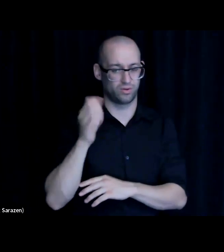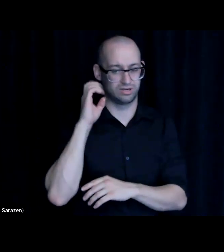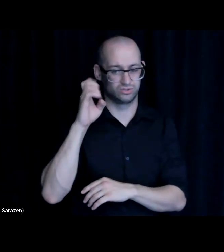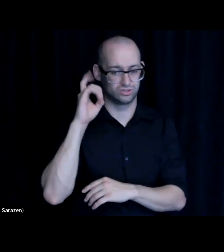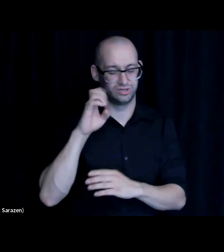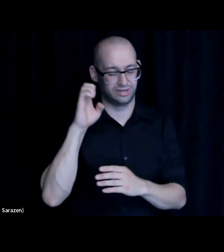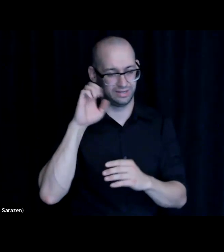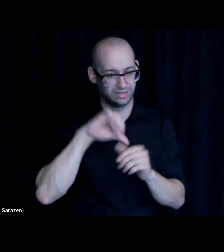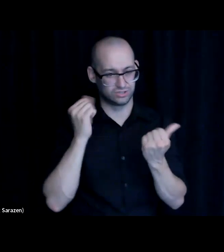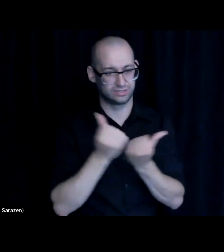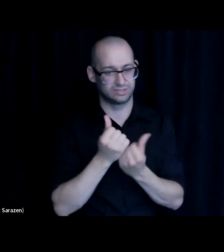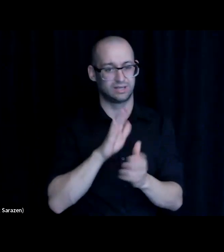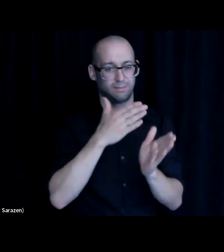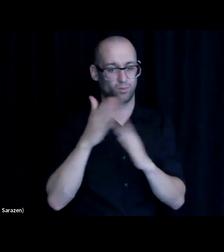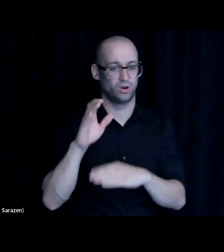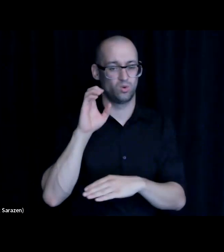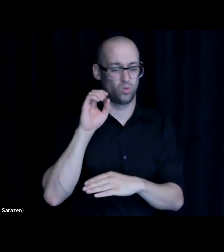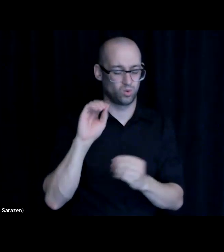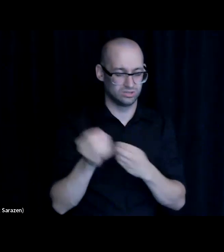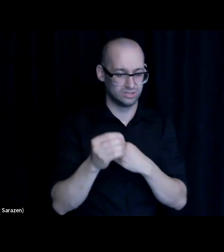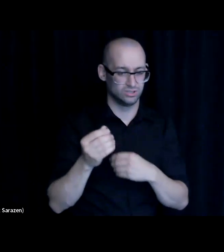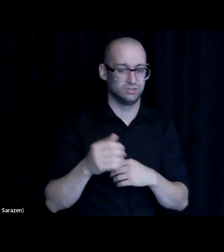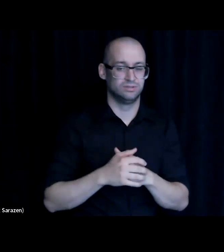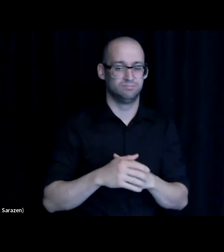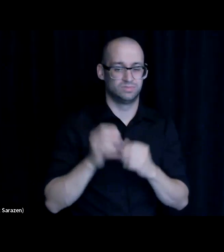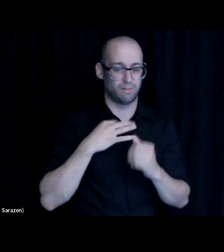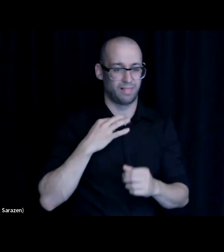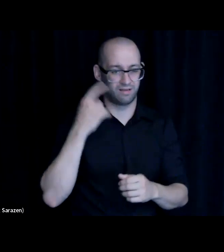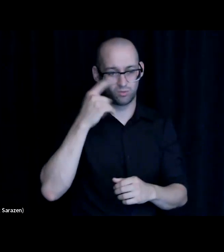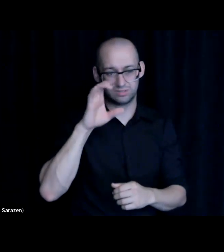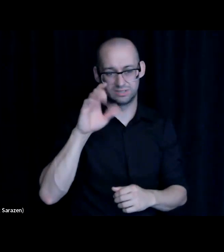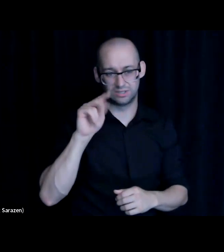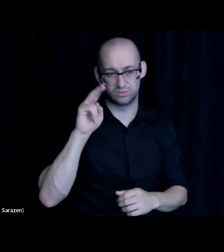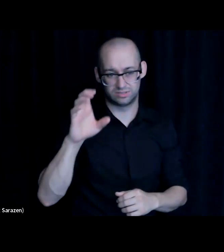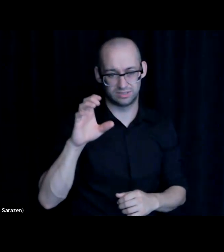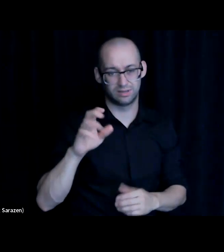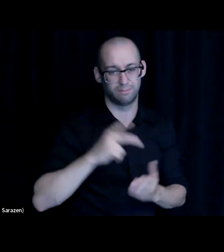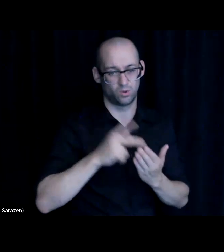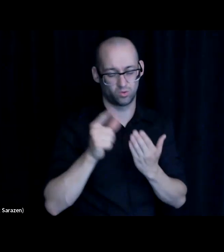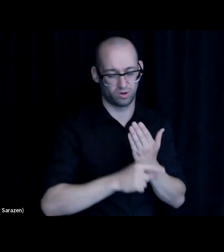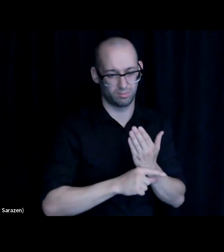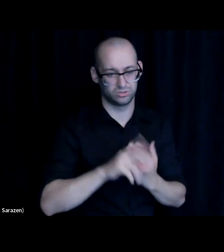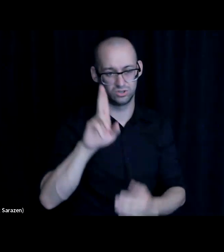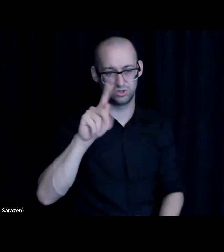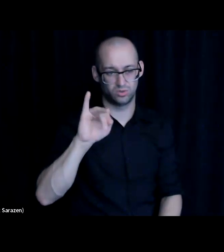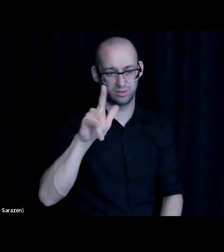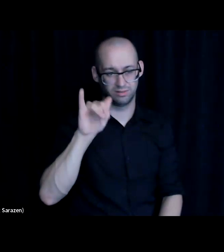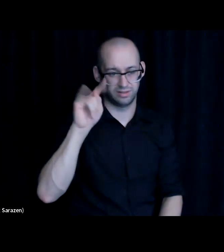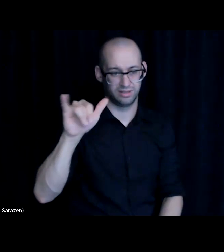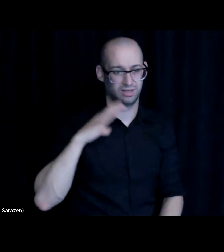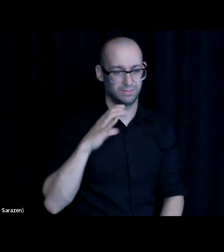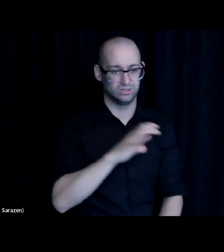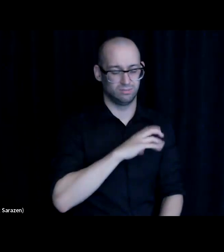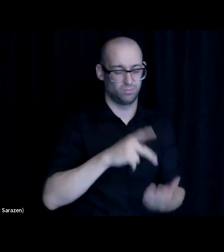and community organizations to work with schools to apply for the CPUC programs, the Utility Commission programs through CASF,